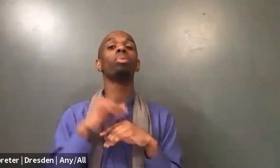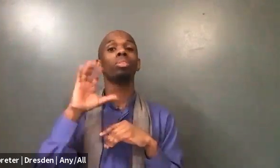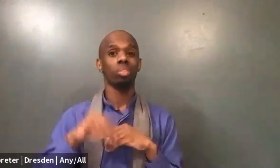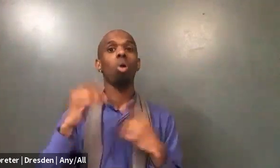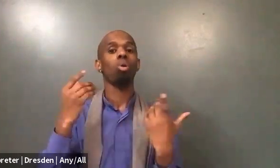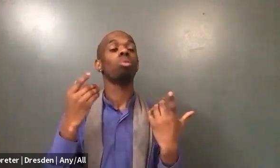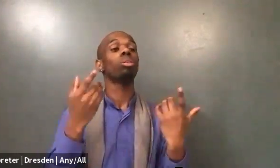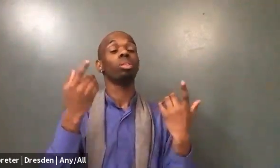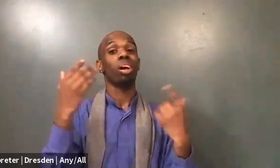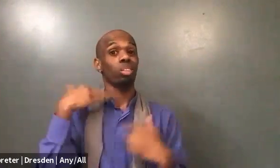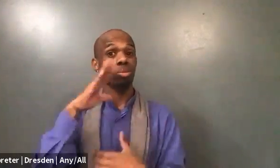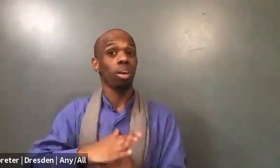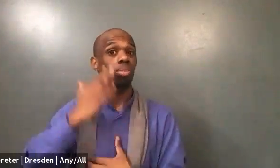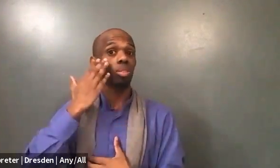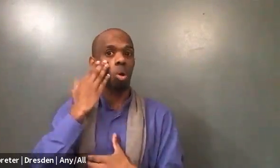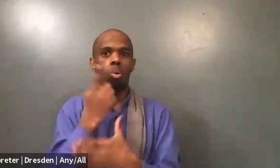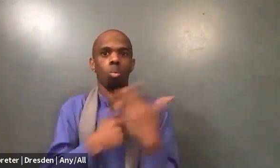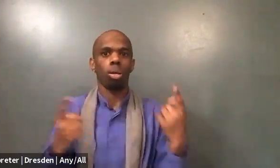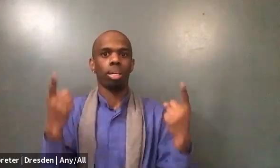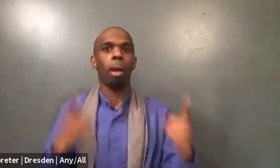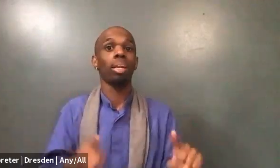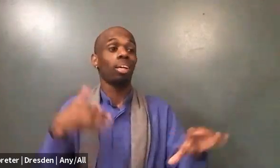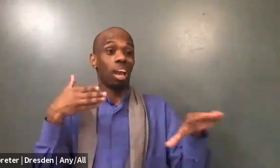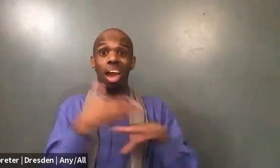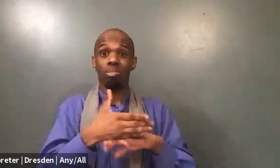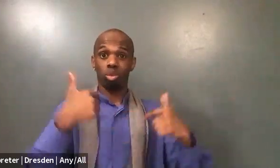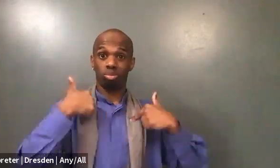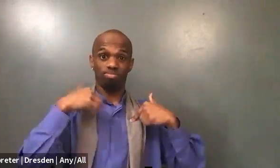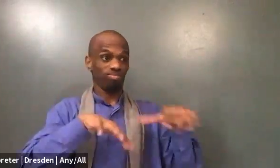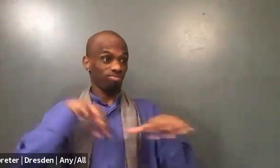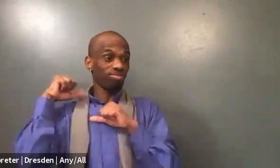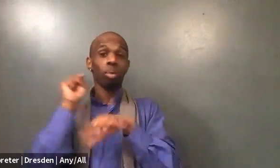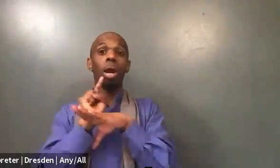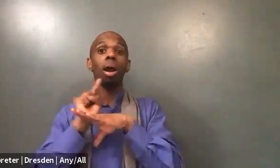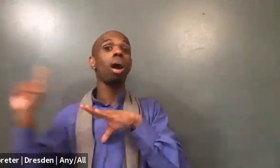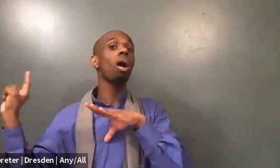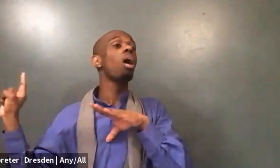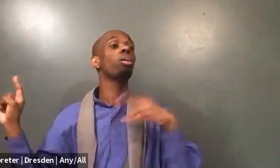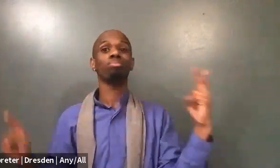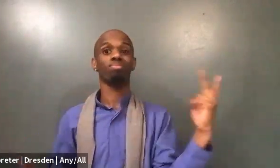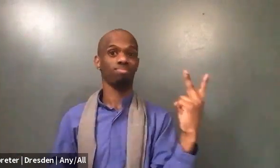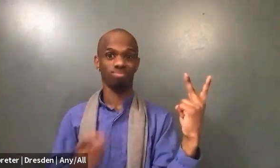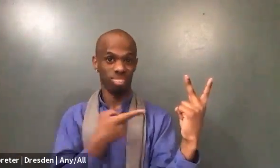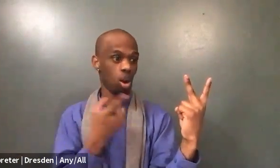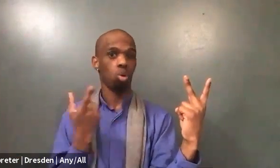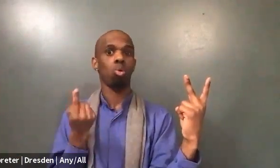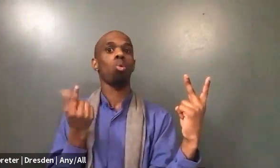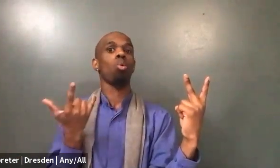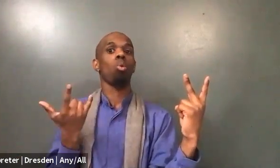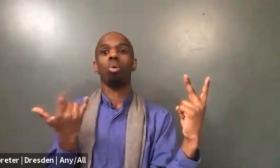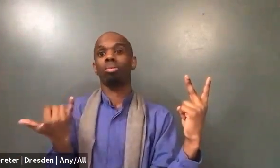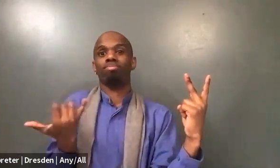closed doors is significant. So maybe we should talk about how to safely, like, how do we do this? How do we raise more people